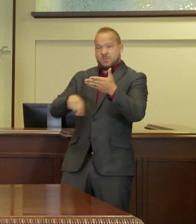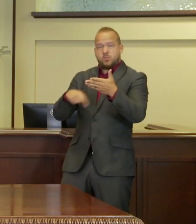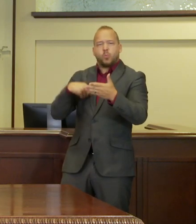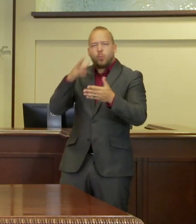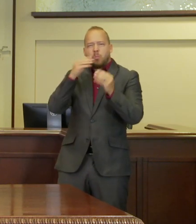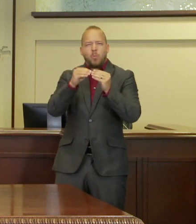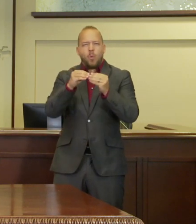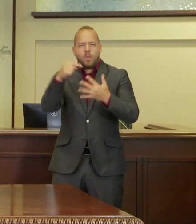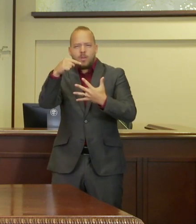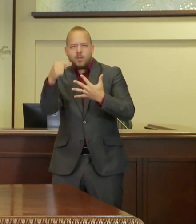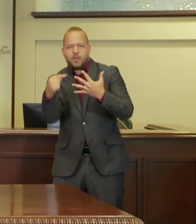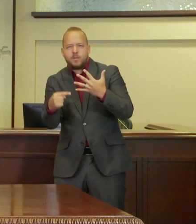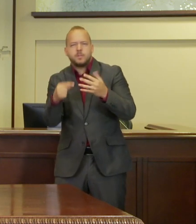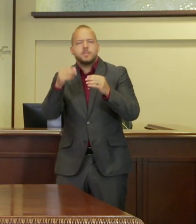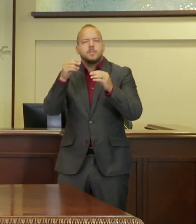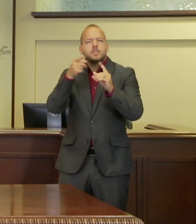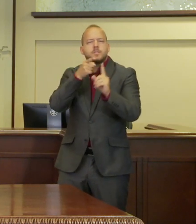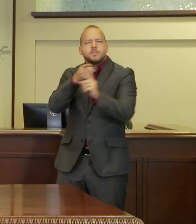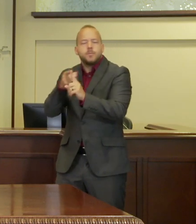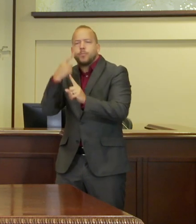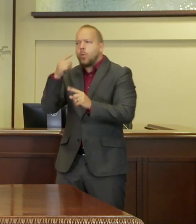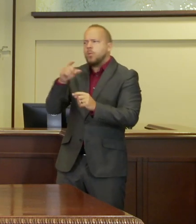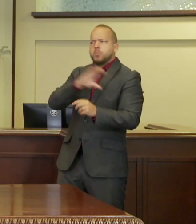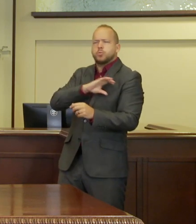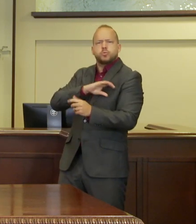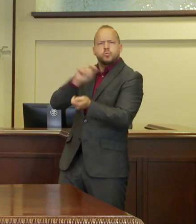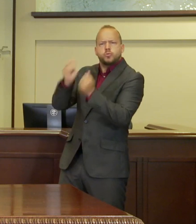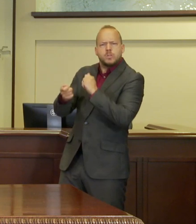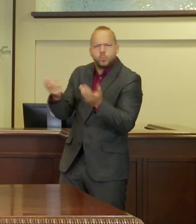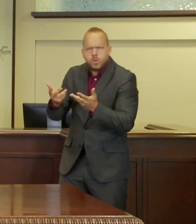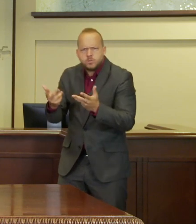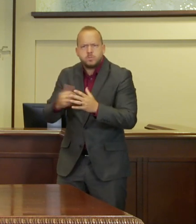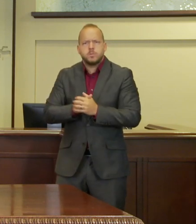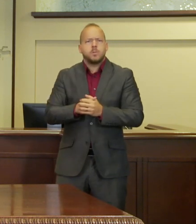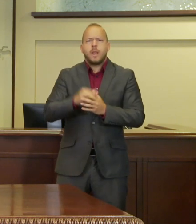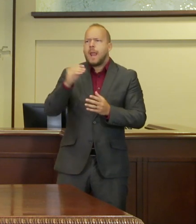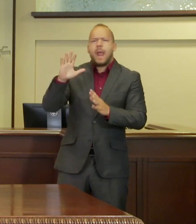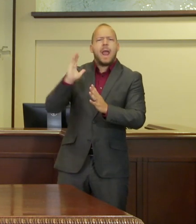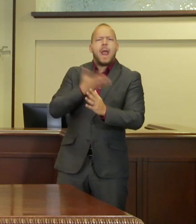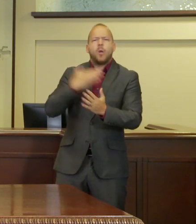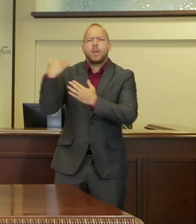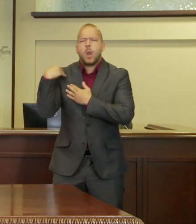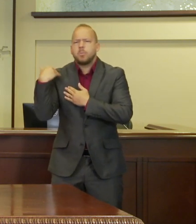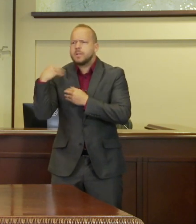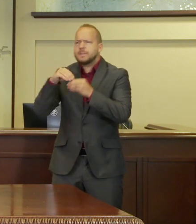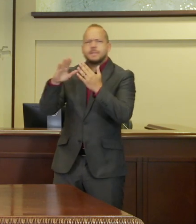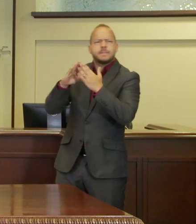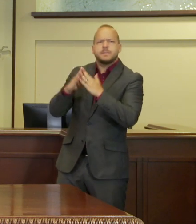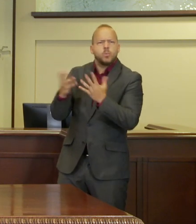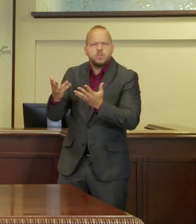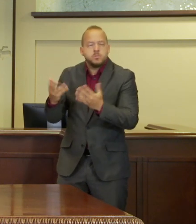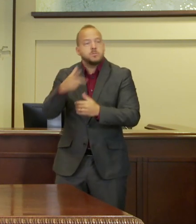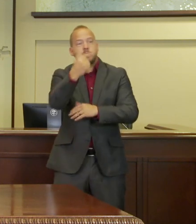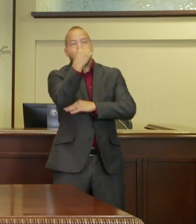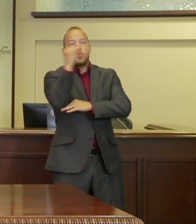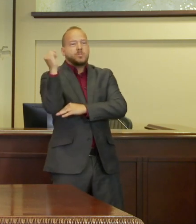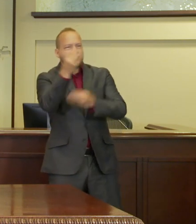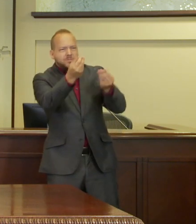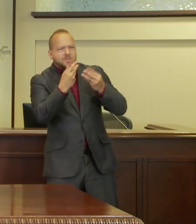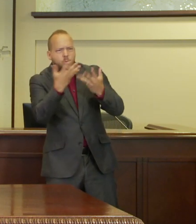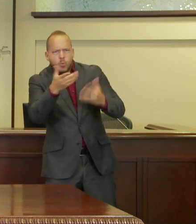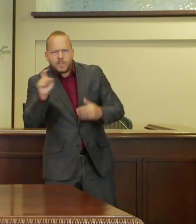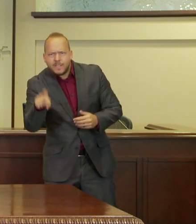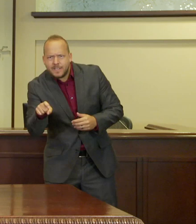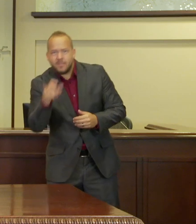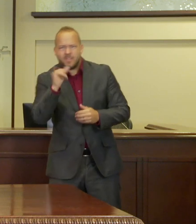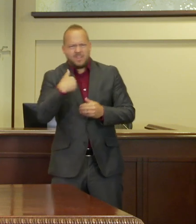address police reform and accountability in this city, things that we've heard from the community. And we will continue to convene our community partners